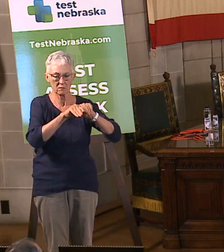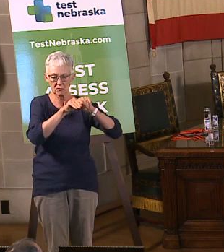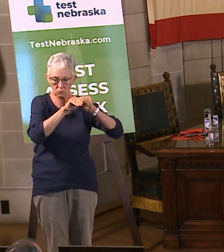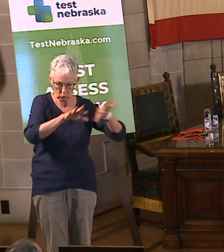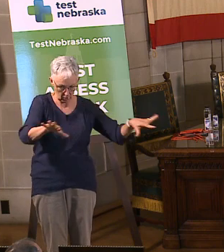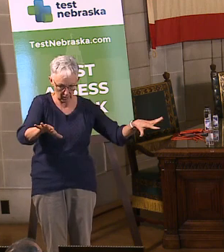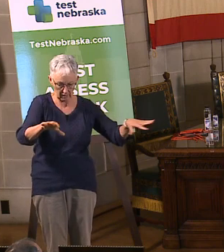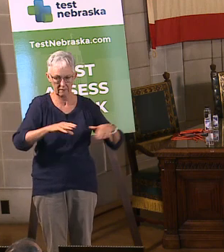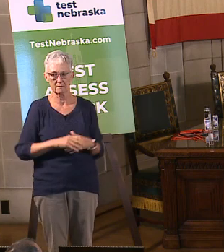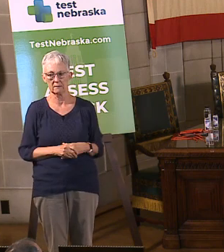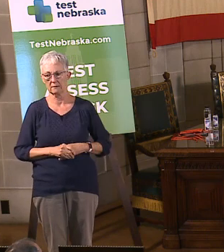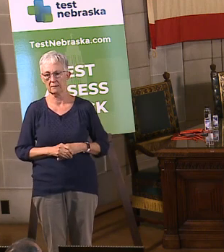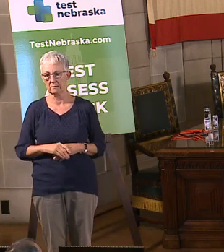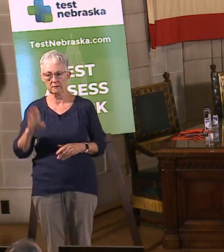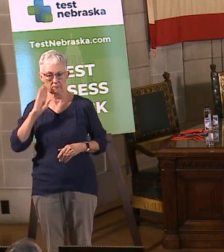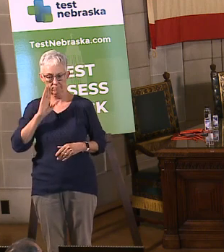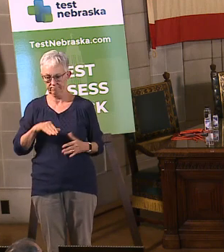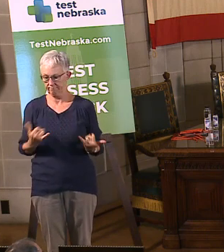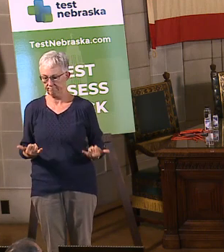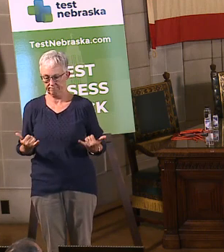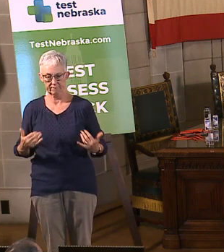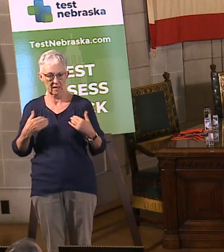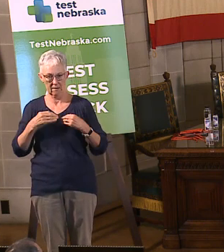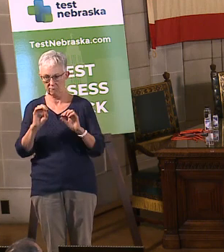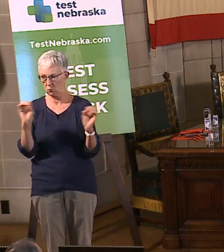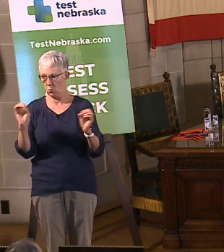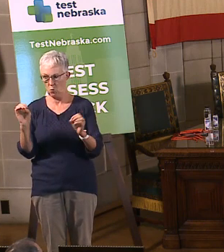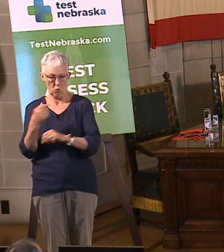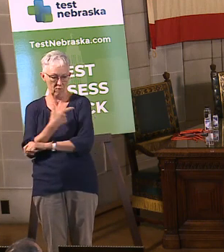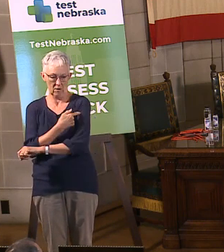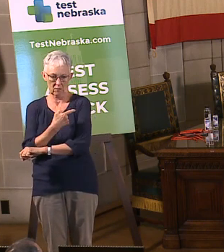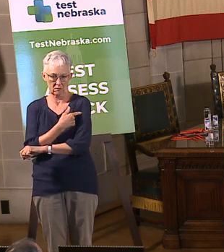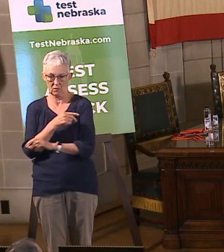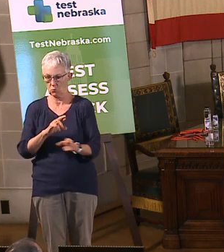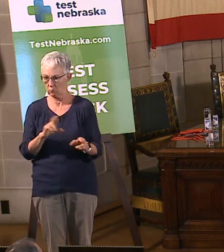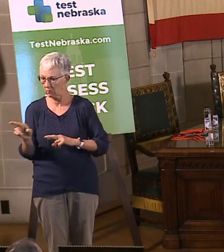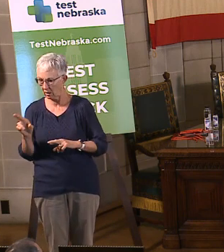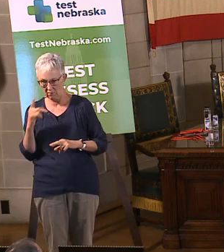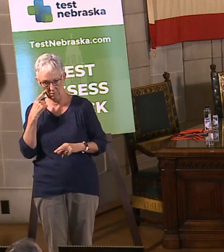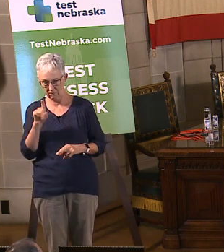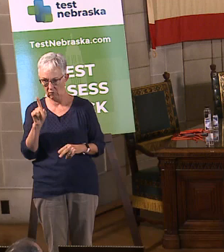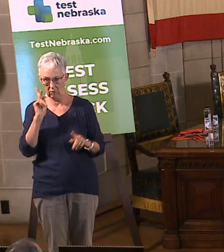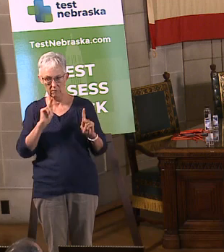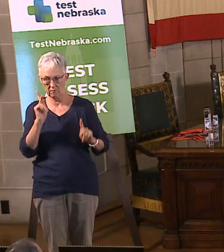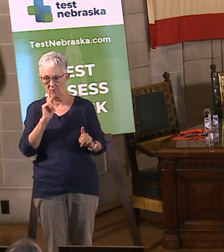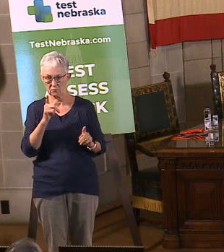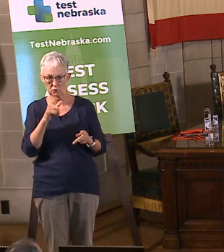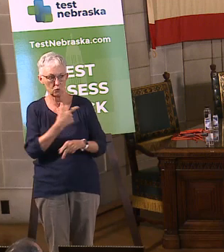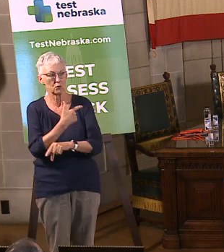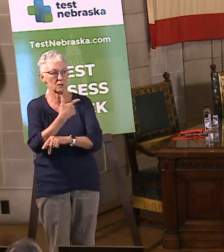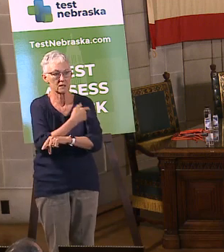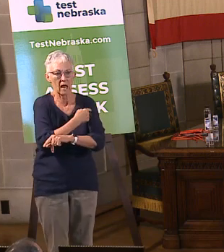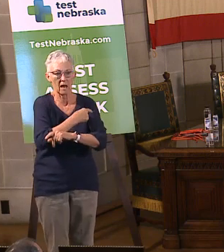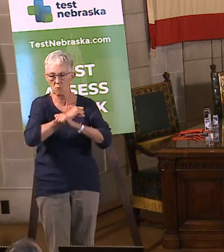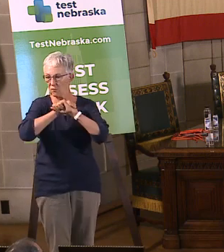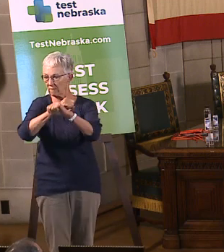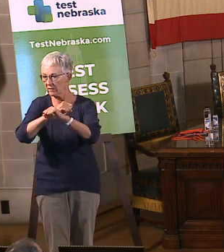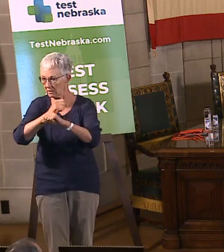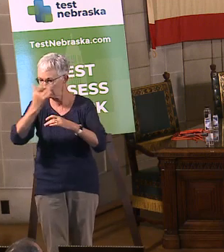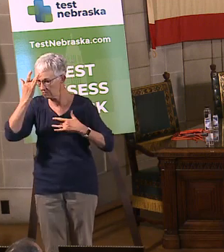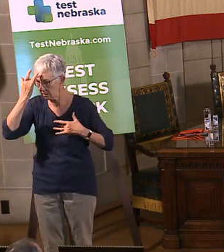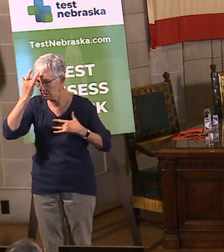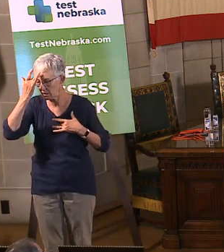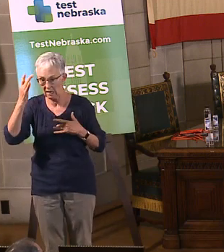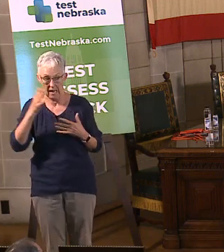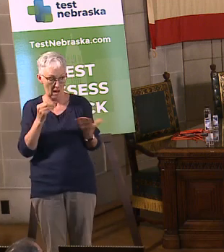now. And it was published in the paper this week with regard to Michael Ryan at the WHO. There's no guarantee there ever will be a